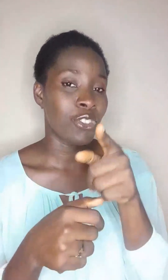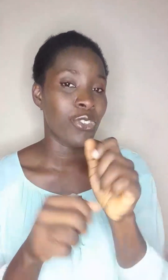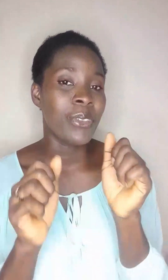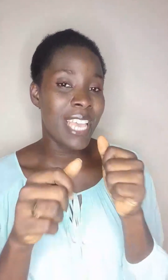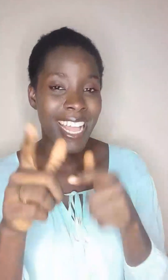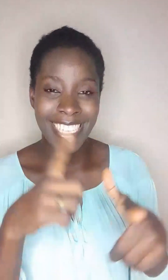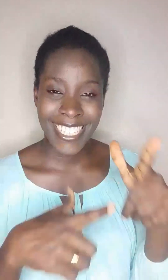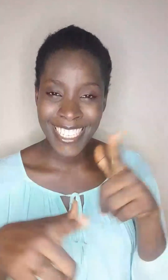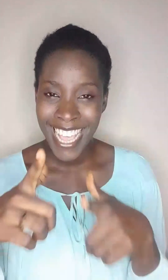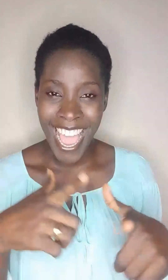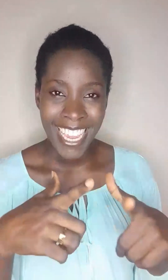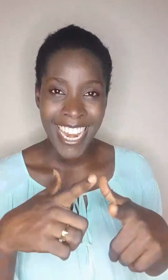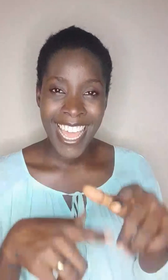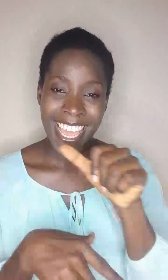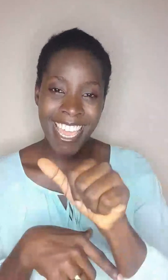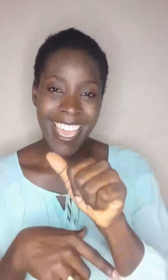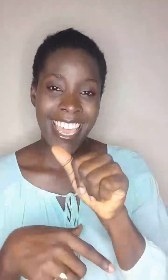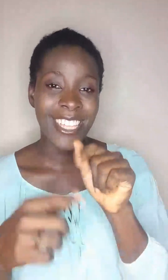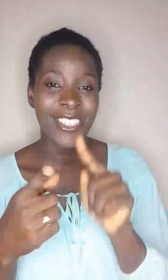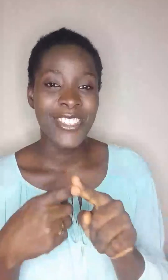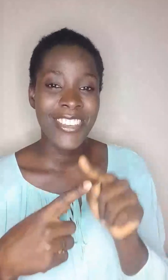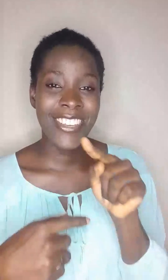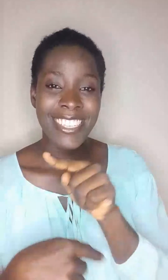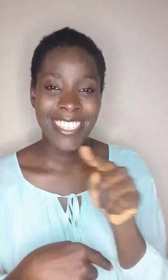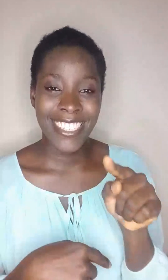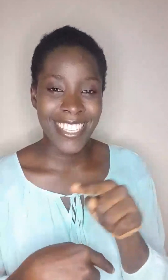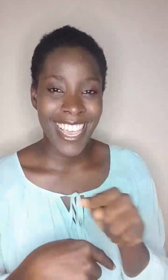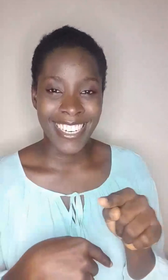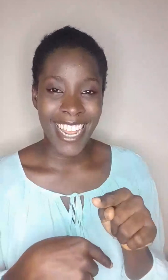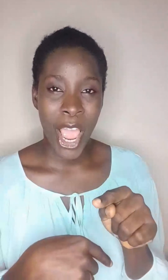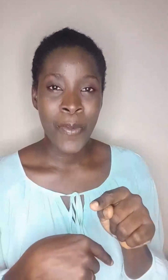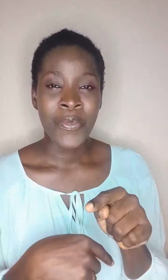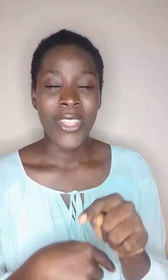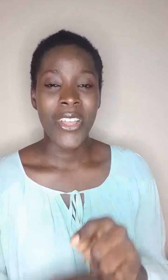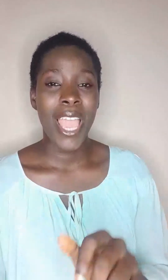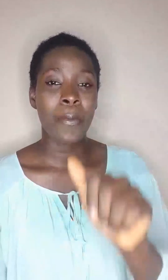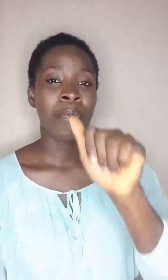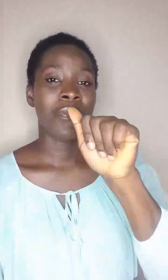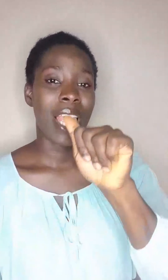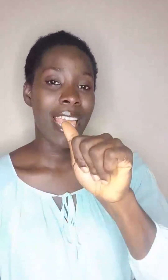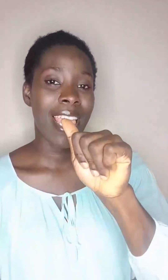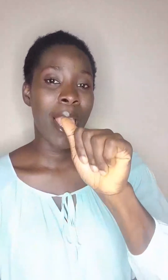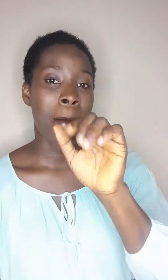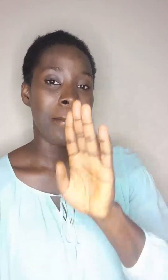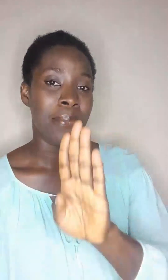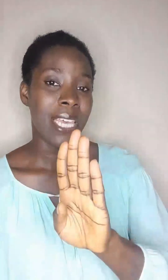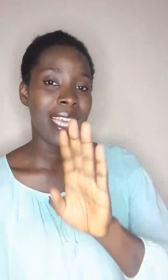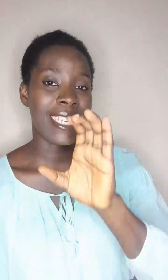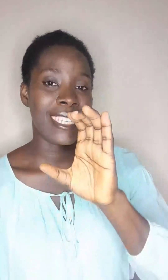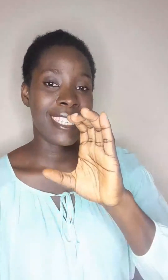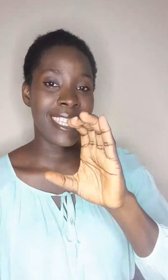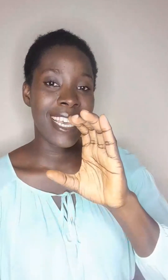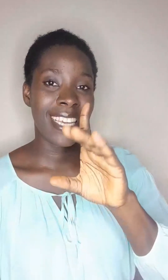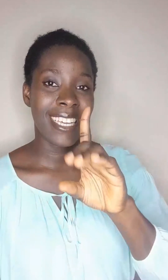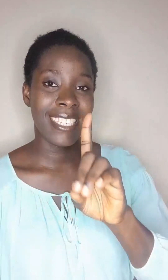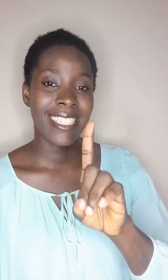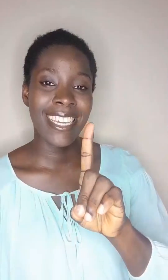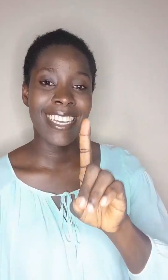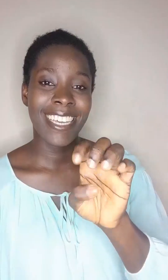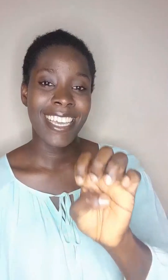can sign A to Z. Okay, A, B, C, D,